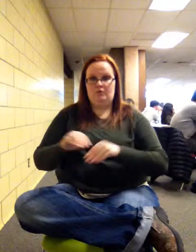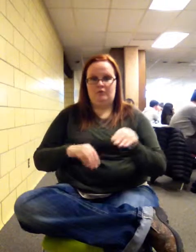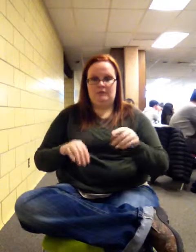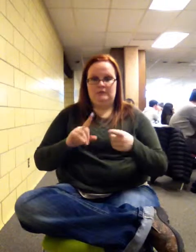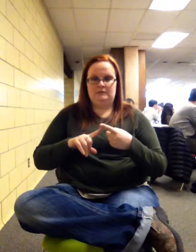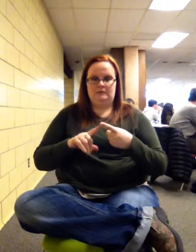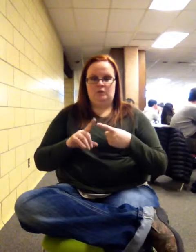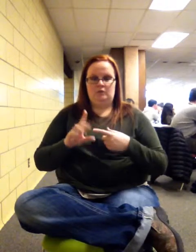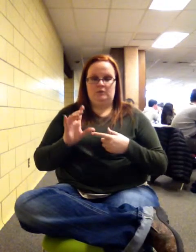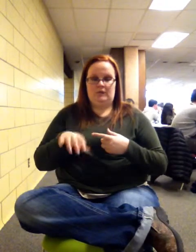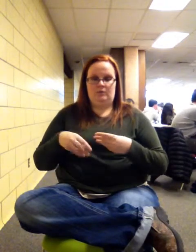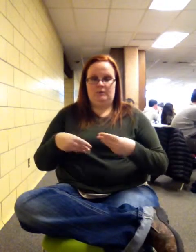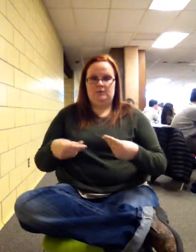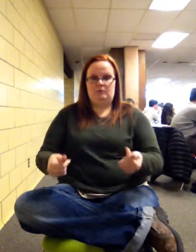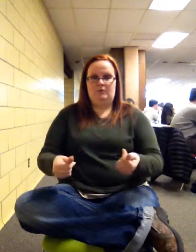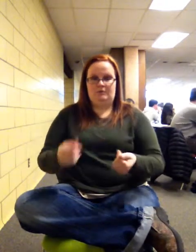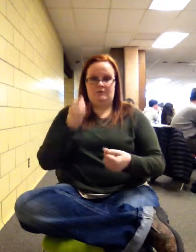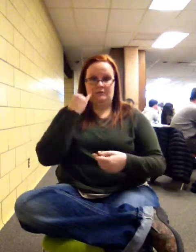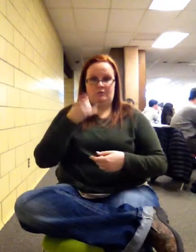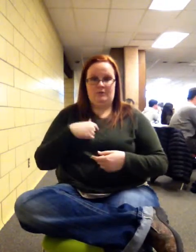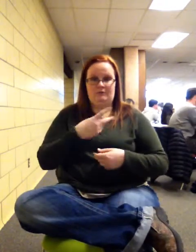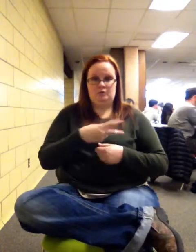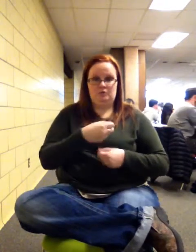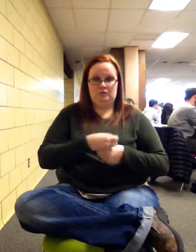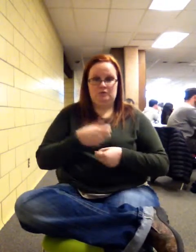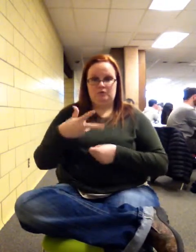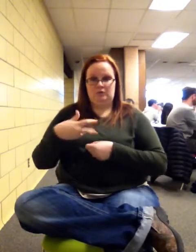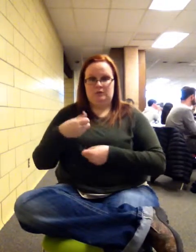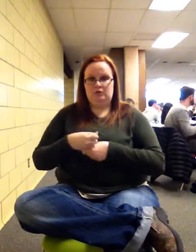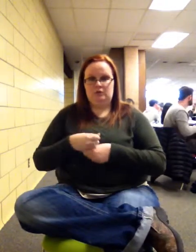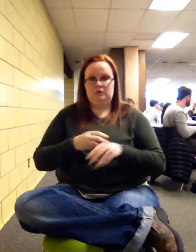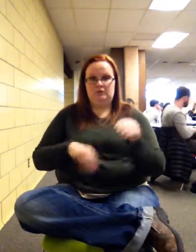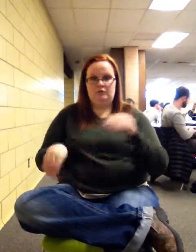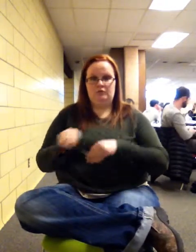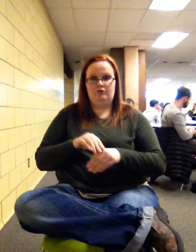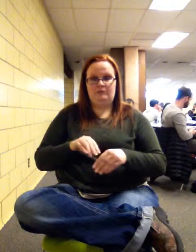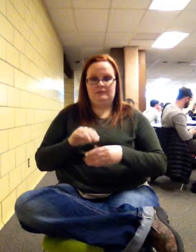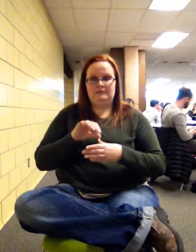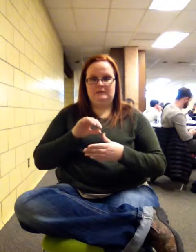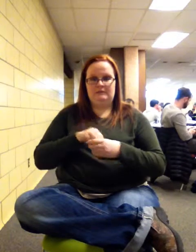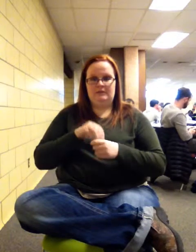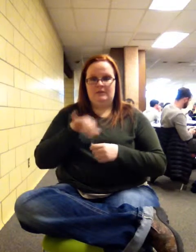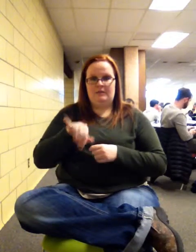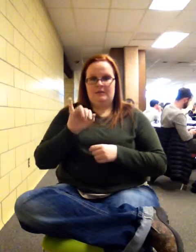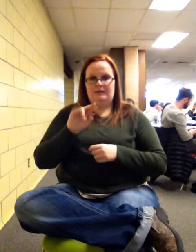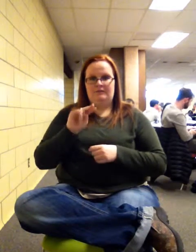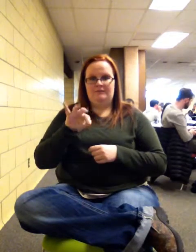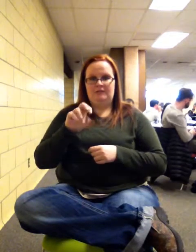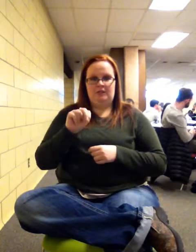out. Whereas if you only have 2 or 3 years, the movements in inflation are going to be smoothed out. Plus, think about it. If